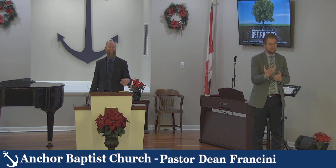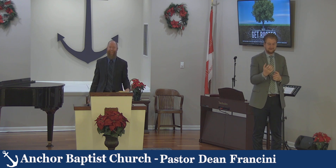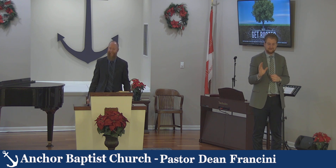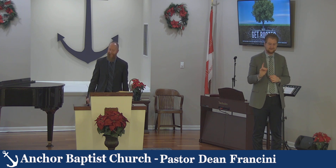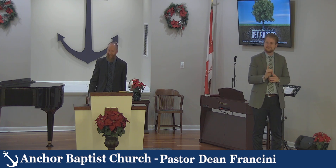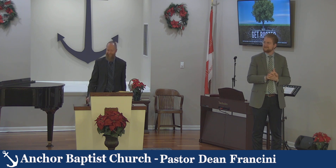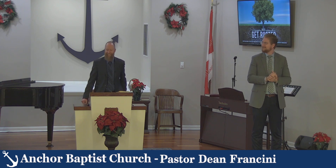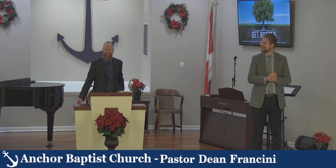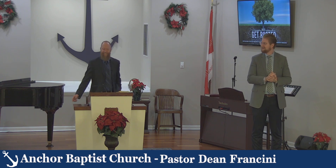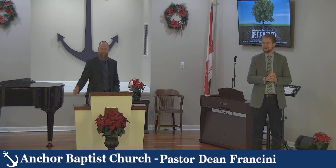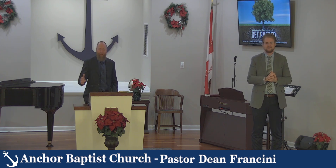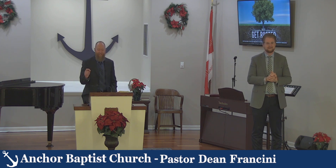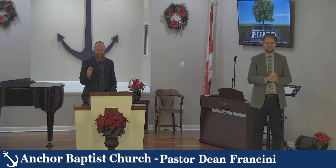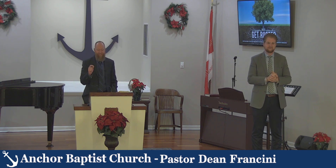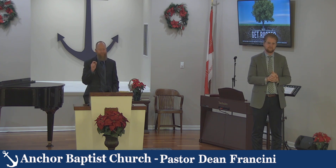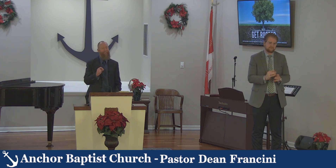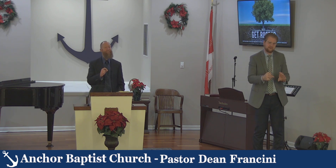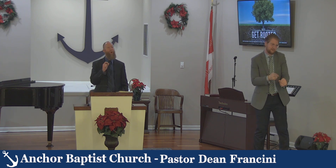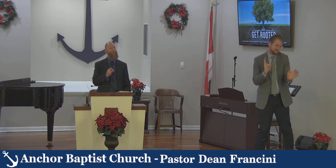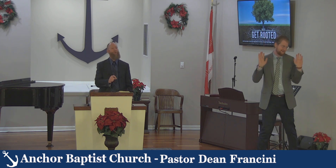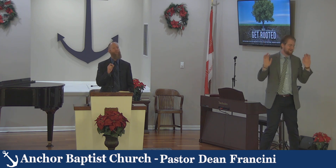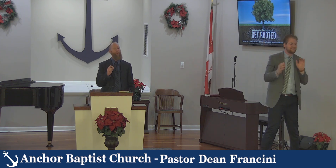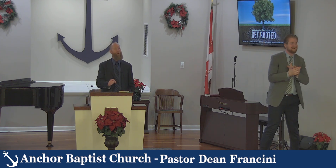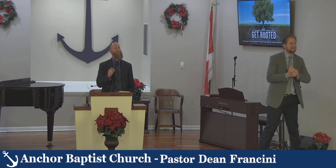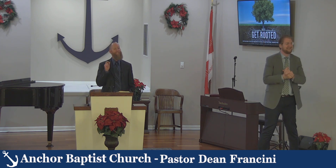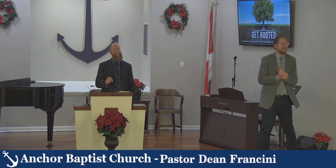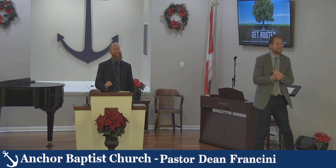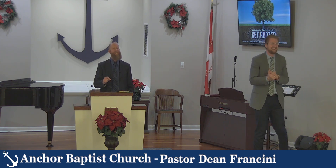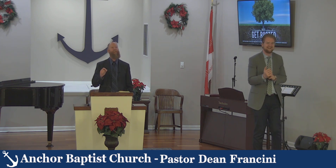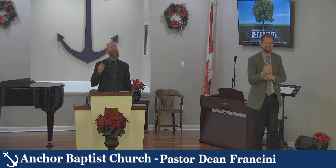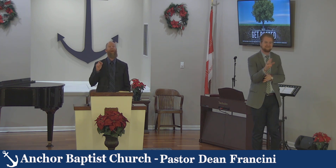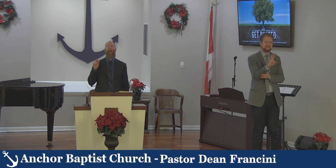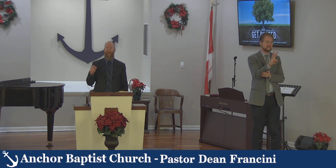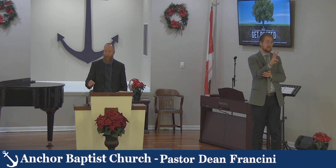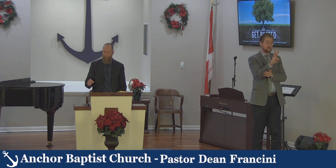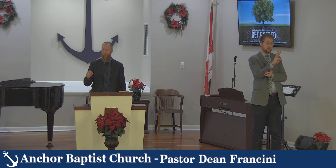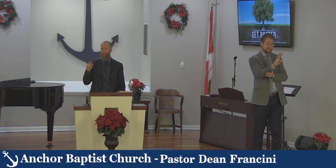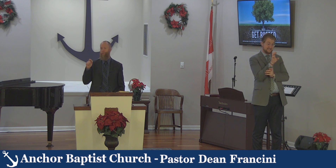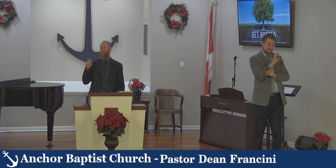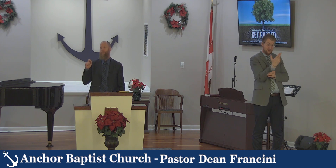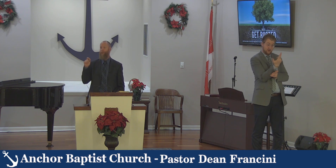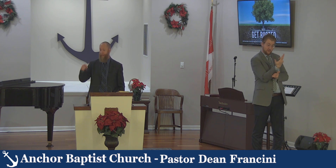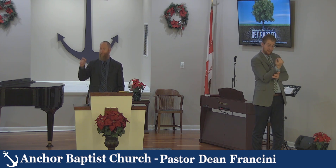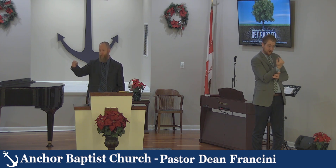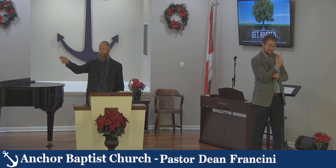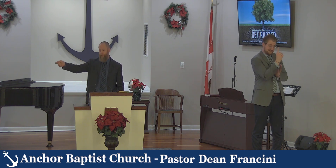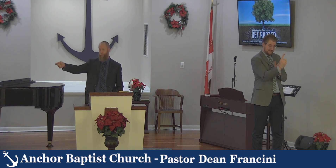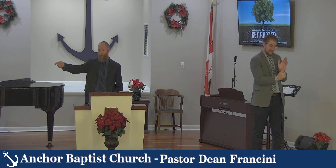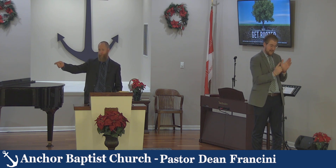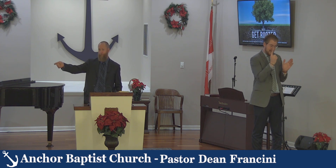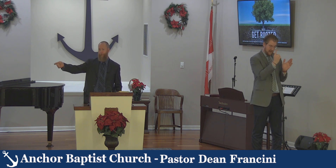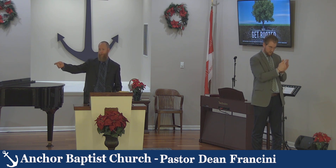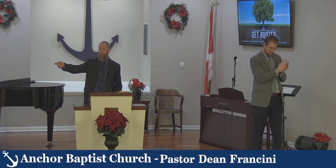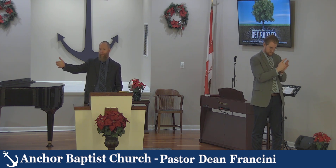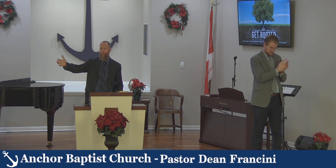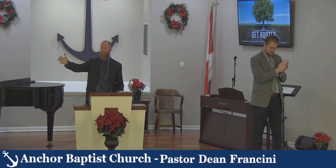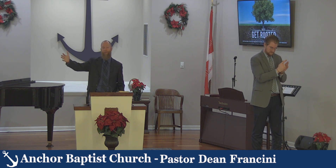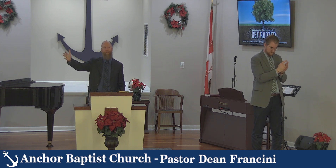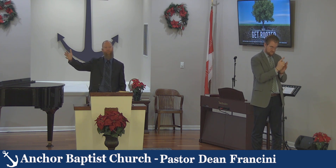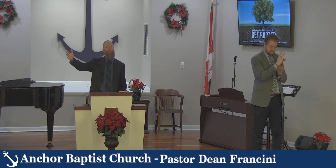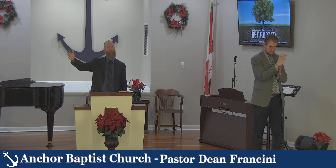minutes. You take 613 hours of an average individual,